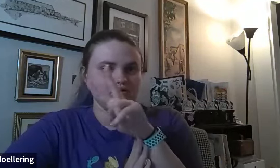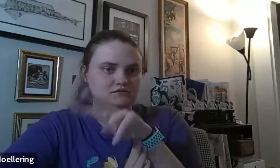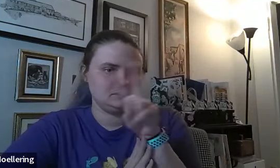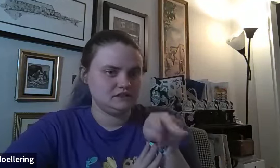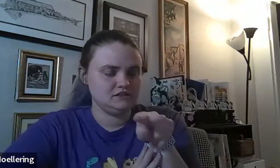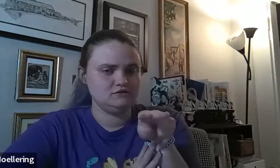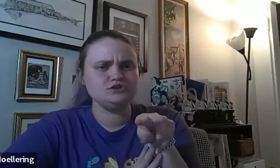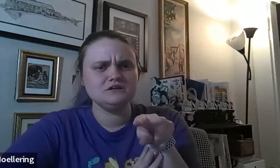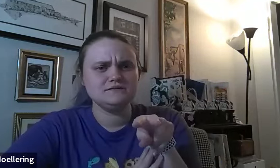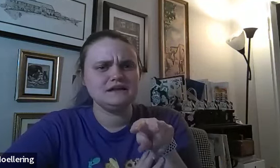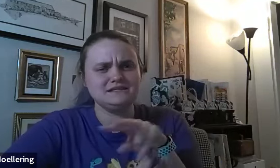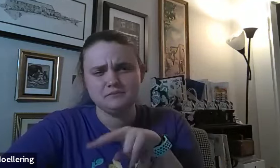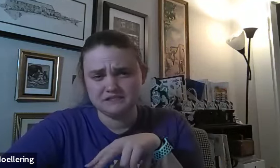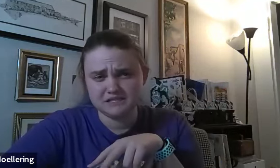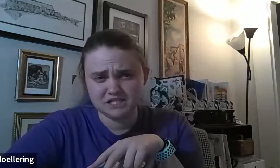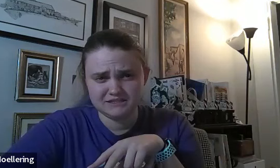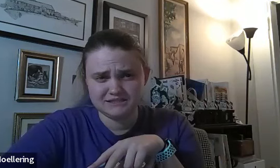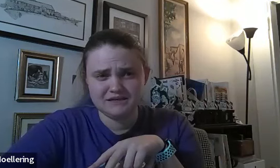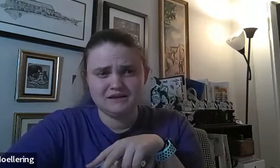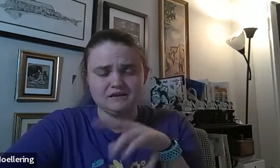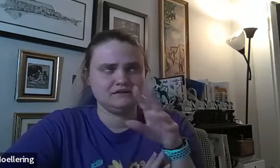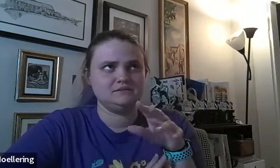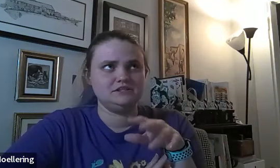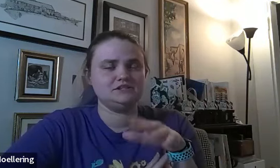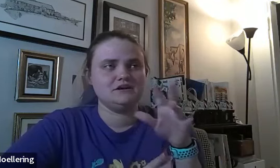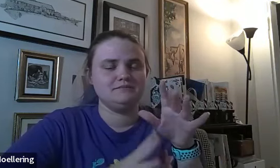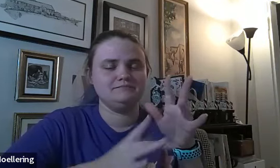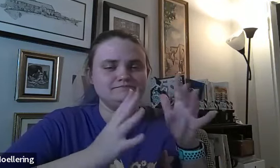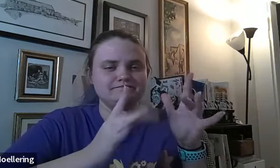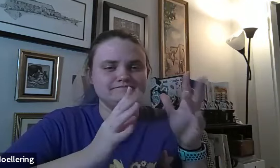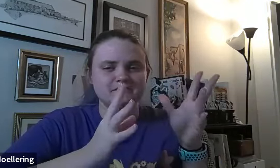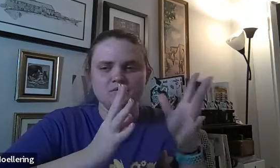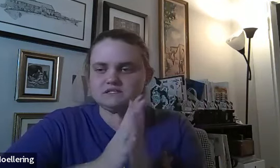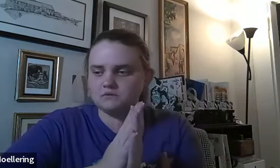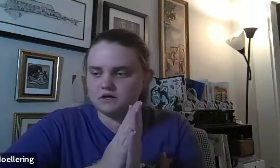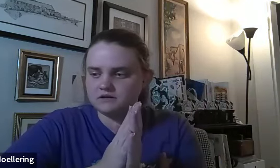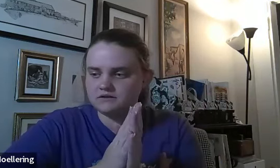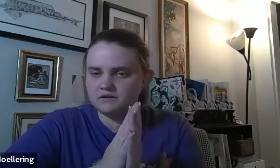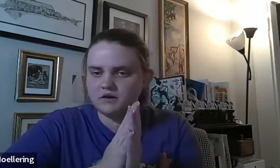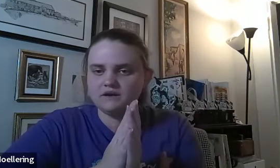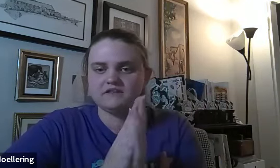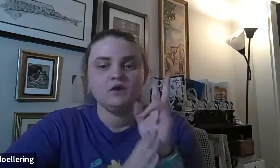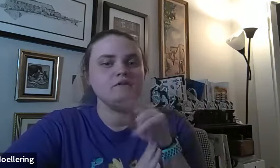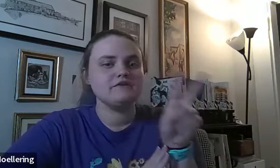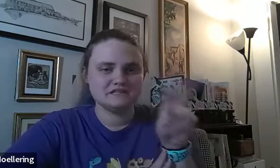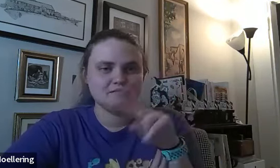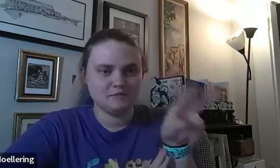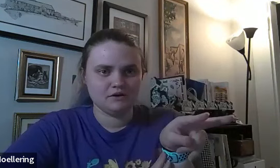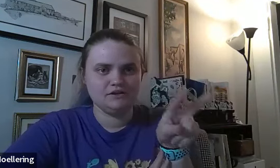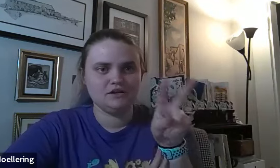like 22, usually for like double digits, not double digits. What's the word? Well, I can think when they're the same number, you